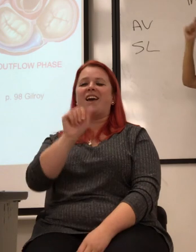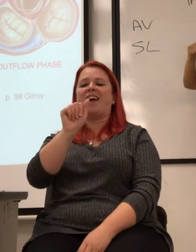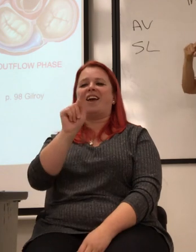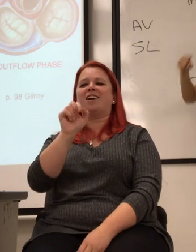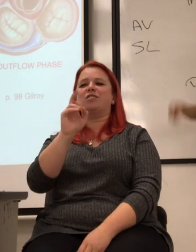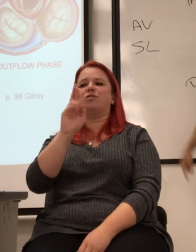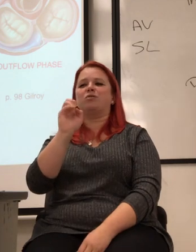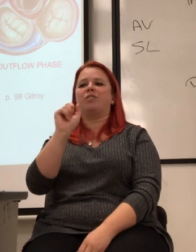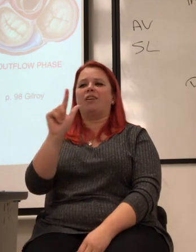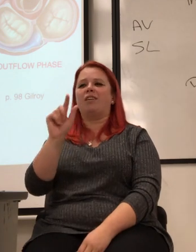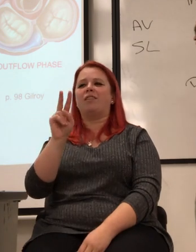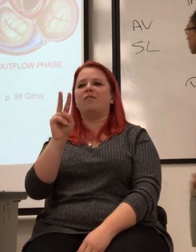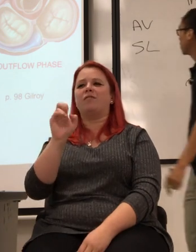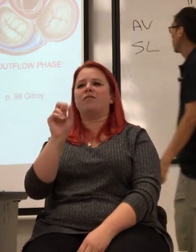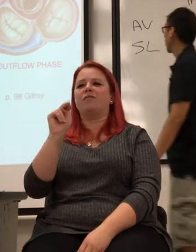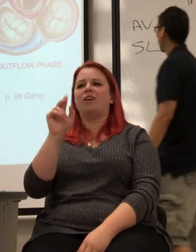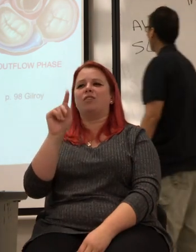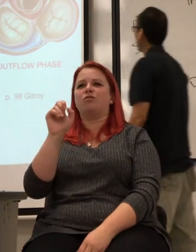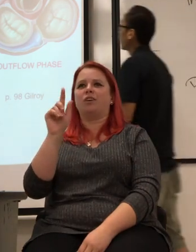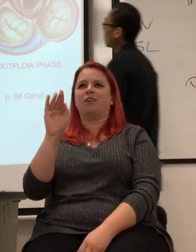Atrioventricular in a cardiac lecture, right?